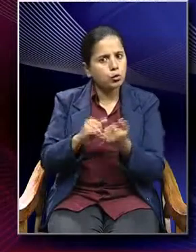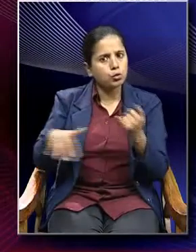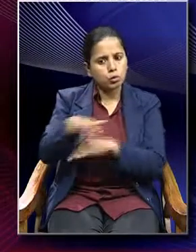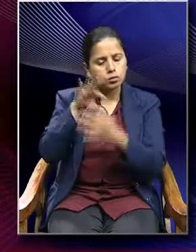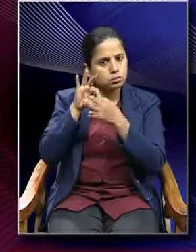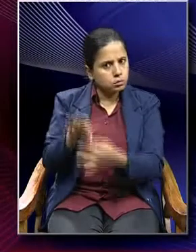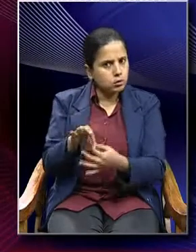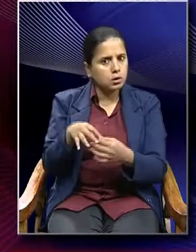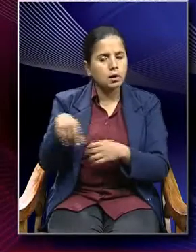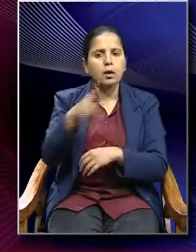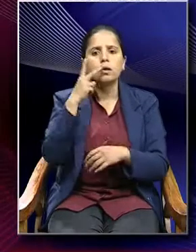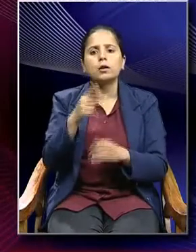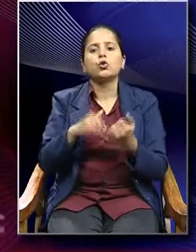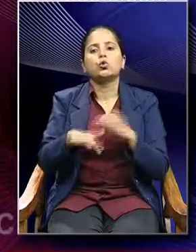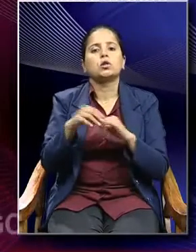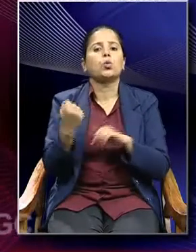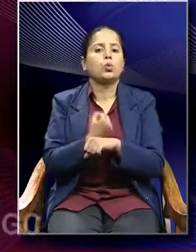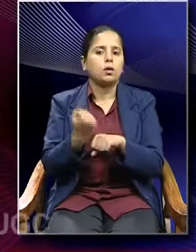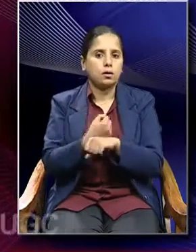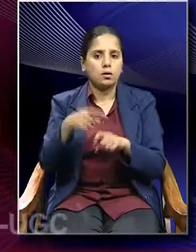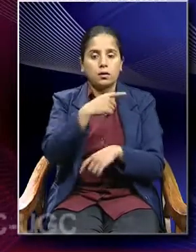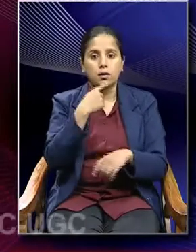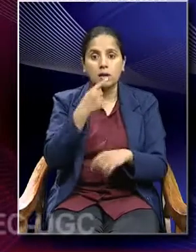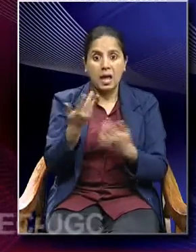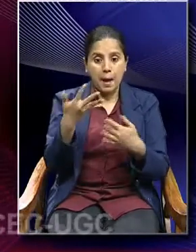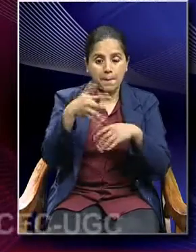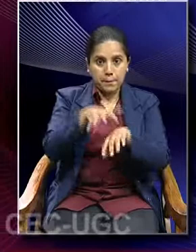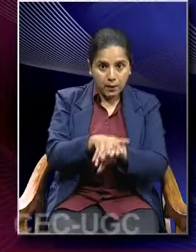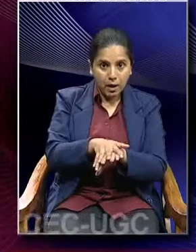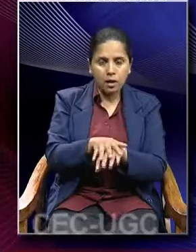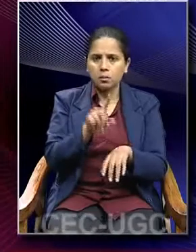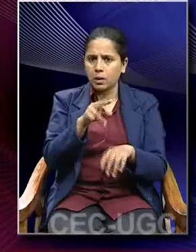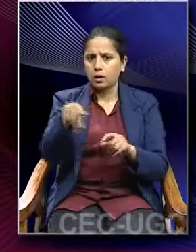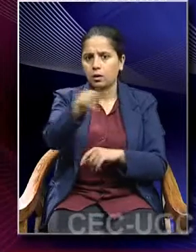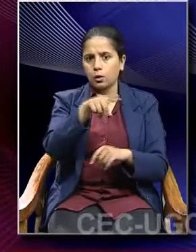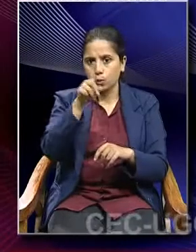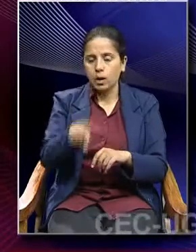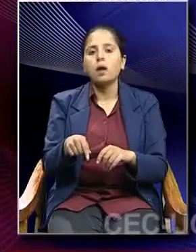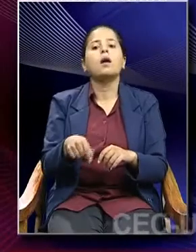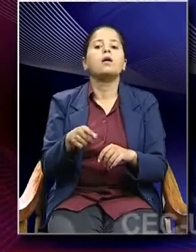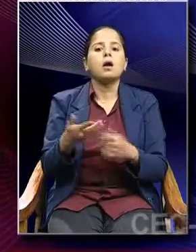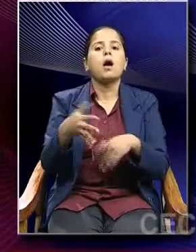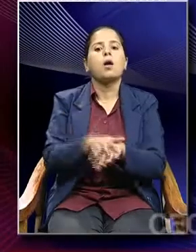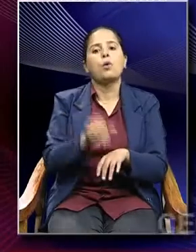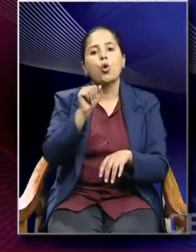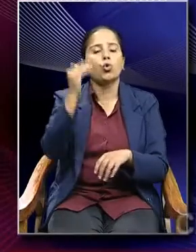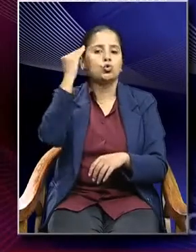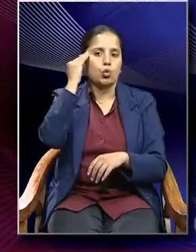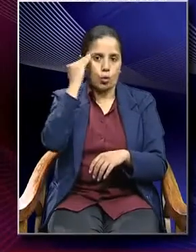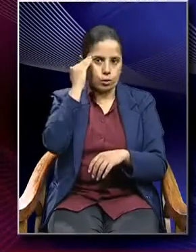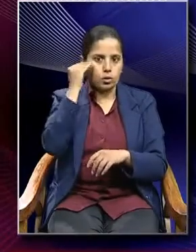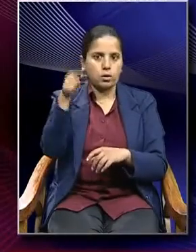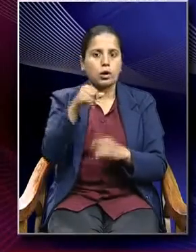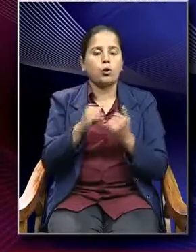sociology deals with social work. So as it is saying applied, means you need to apply your knowledge of